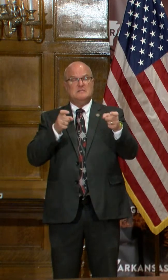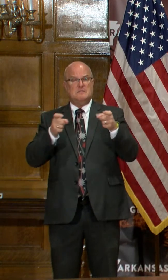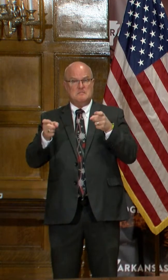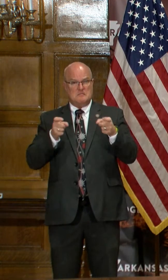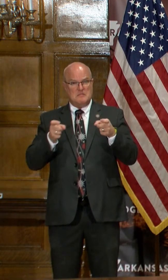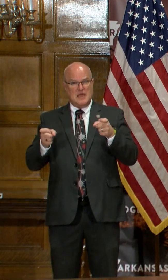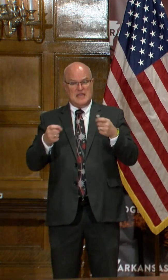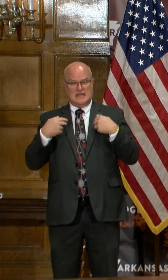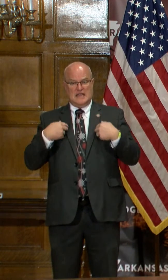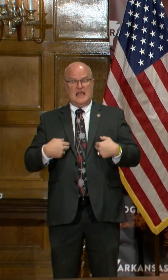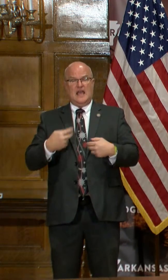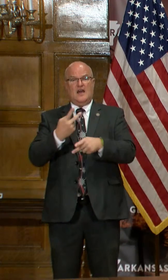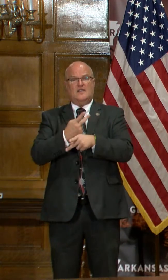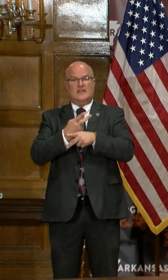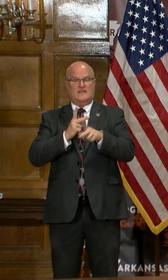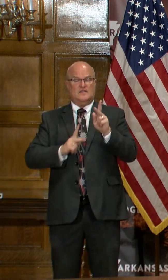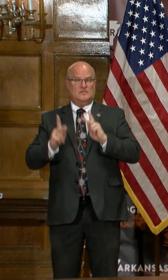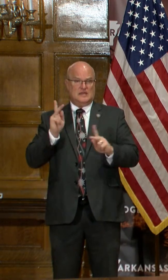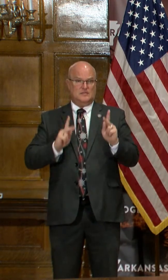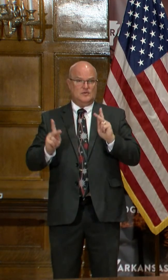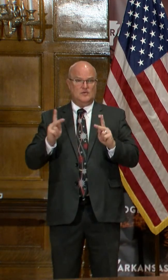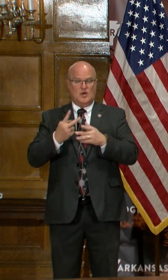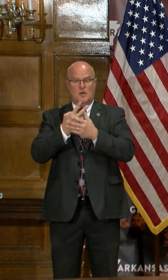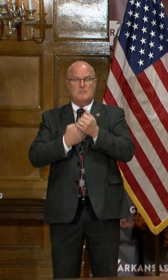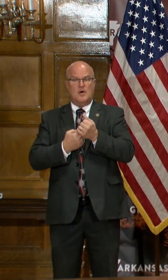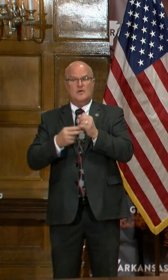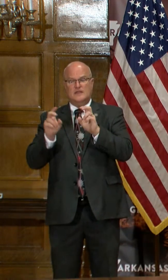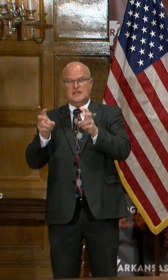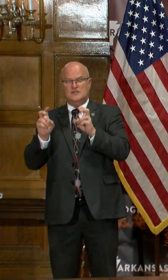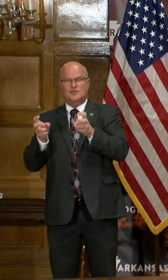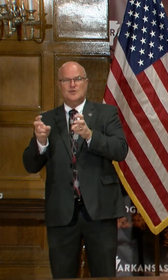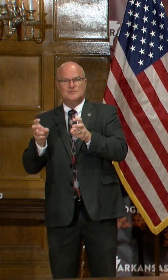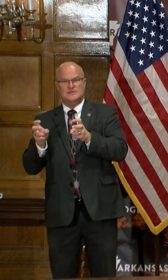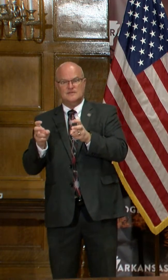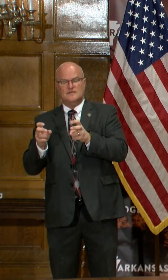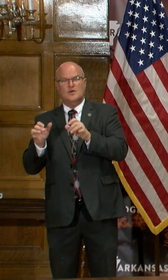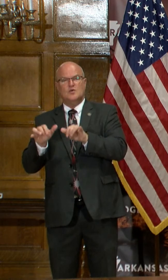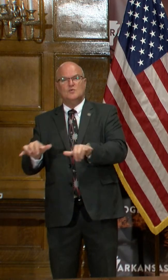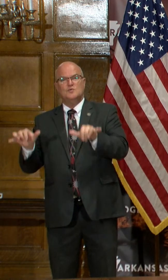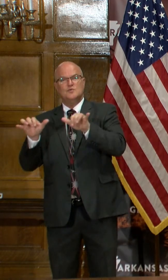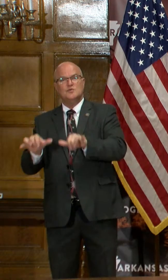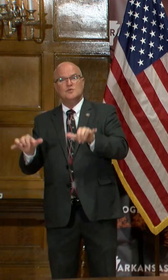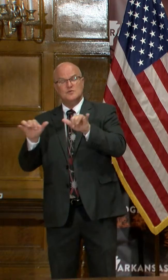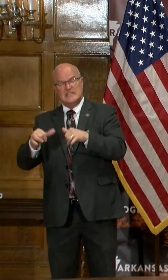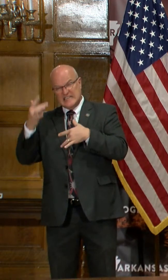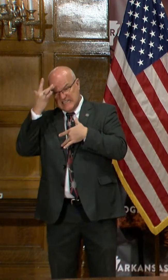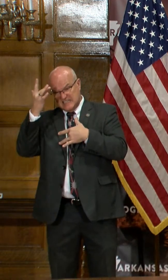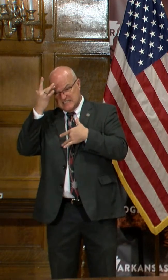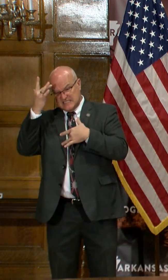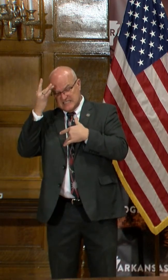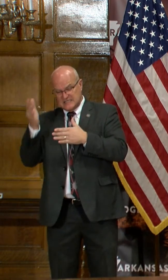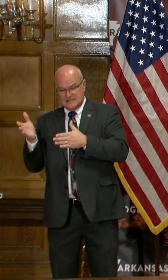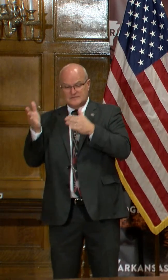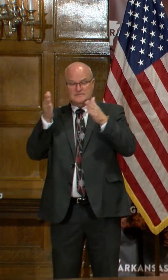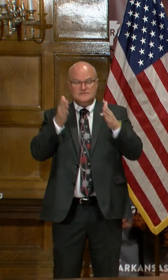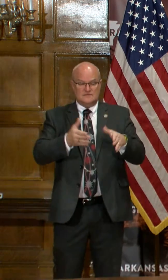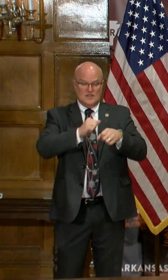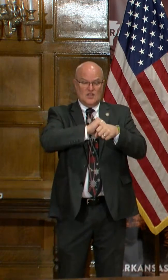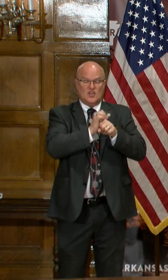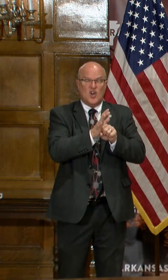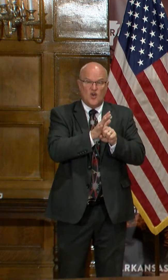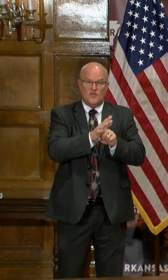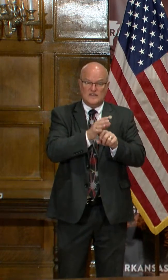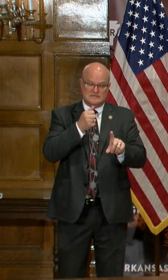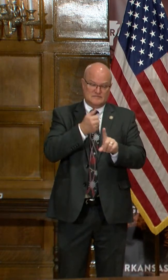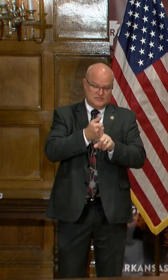manage the health care of our citizens, both in terms of routine illnesses and COVID, is